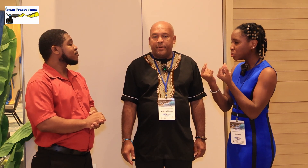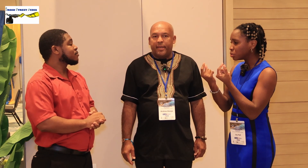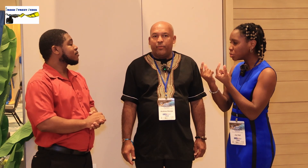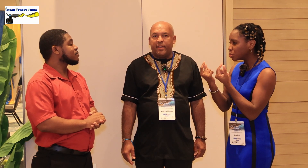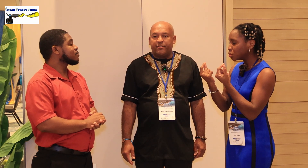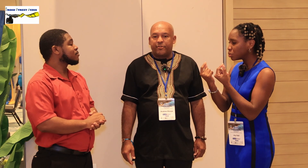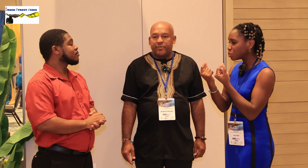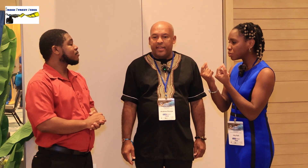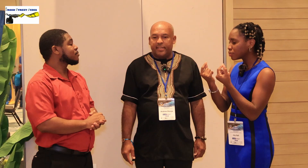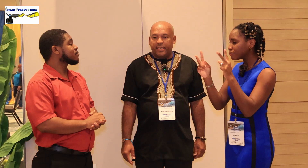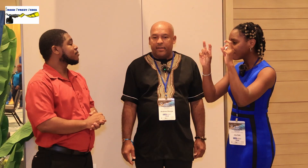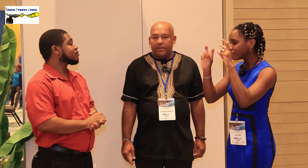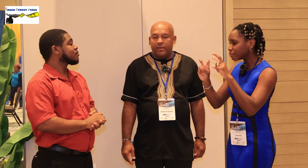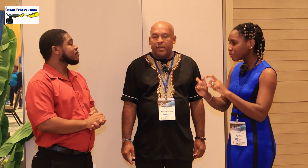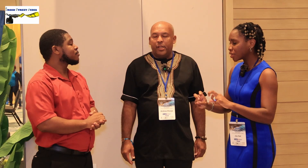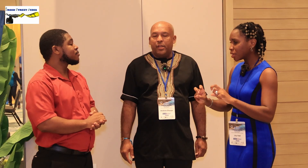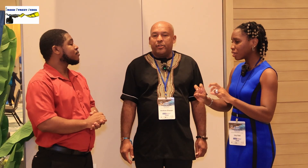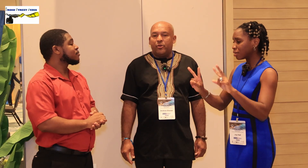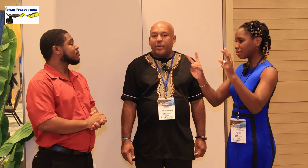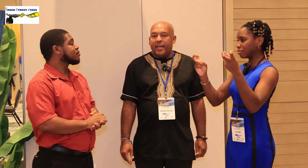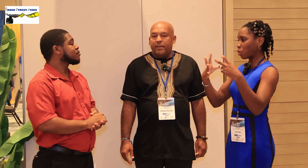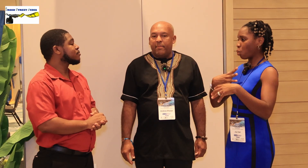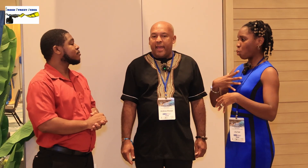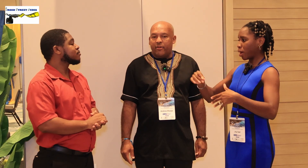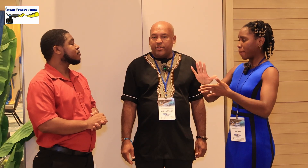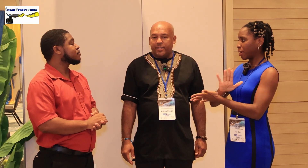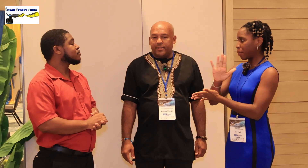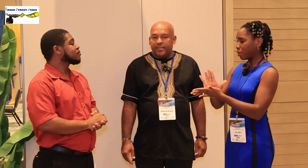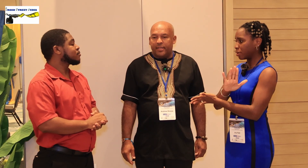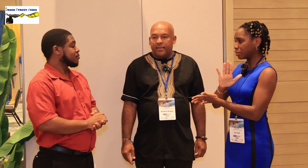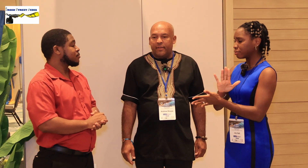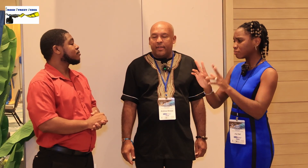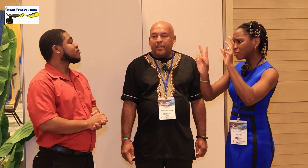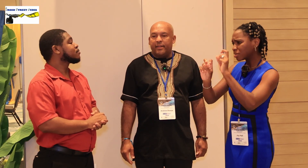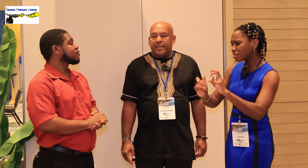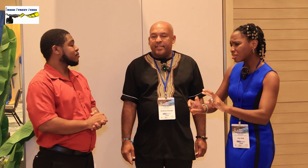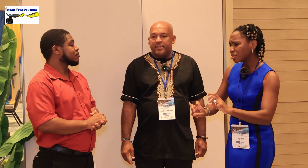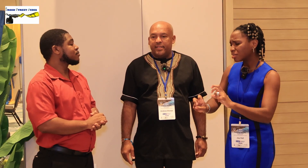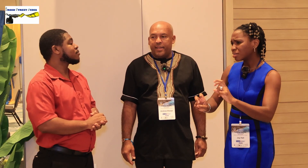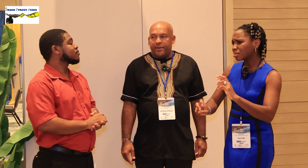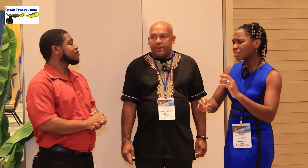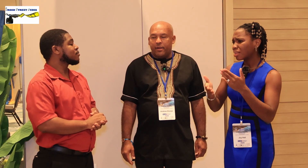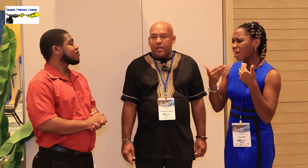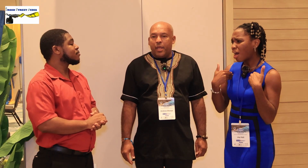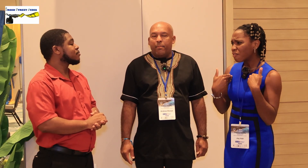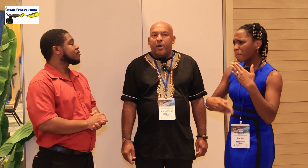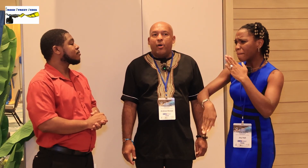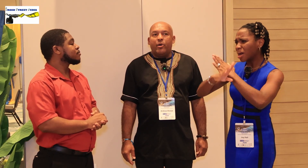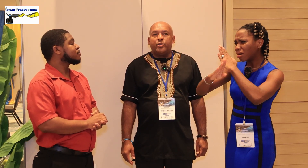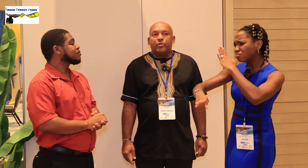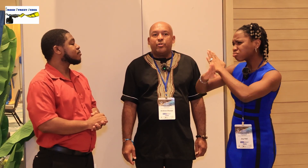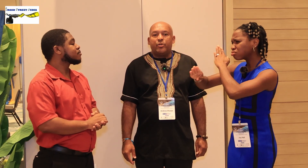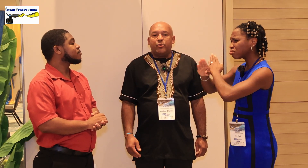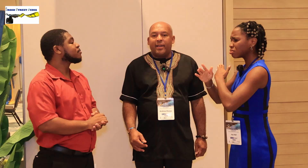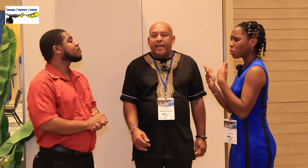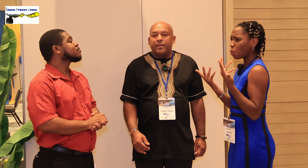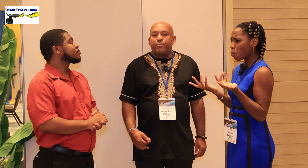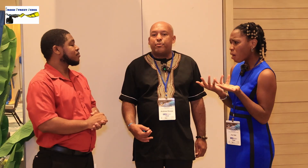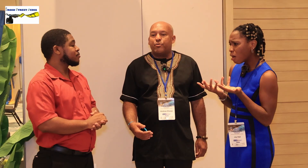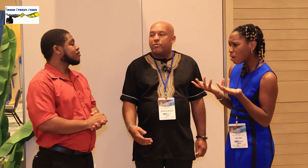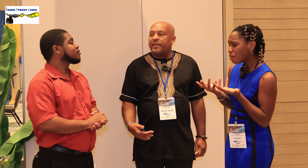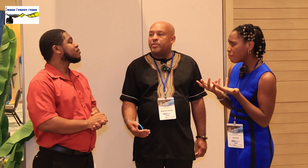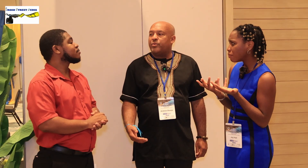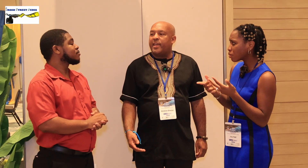white paper that we have created, to look at the barriers that is there, but also to look